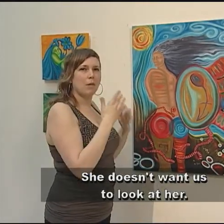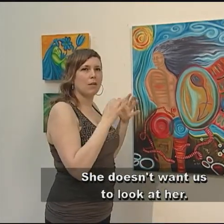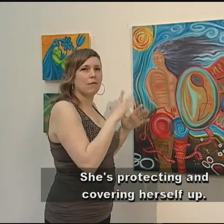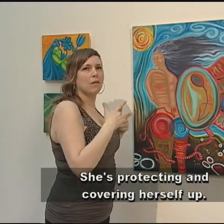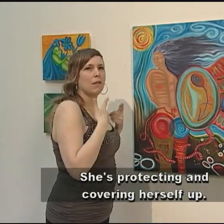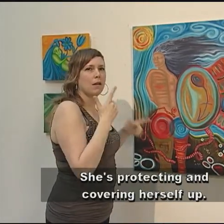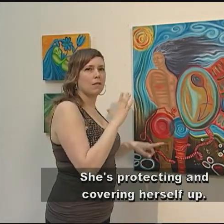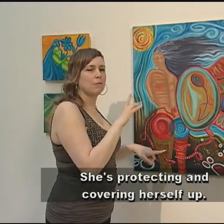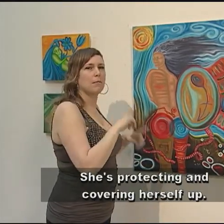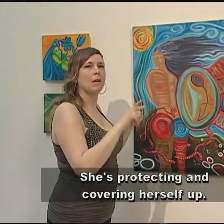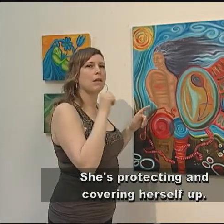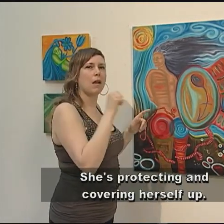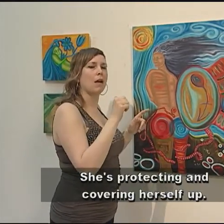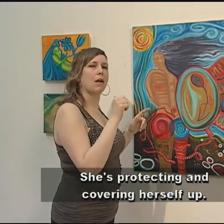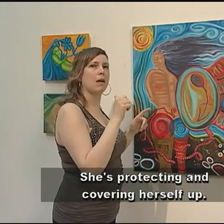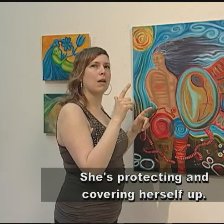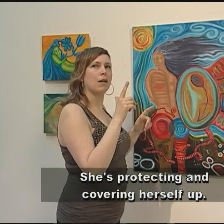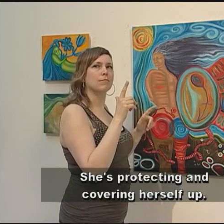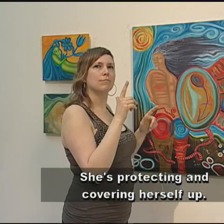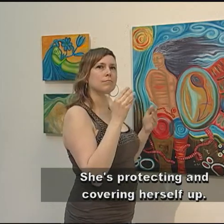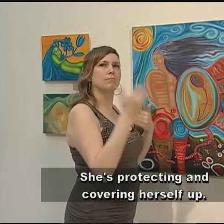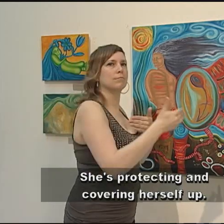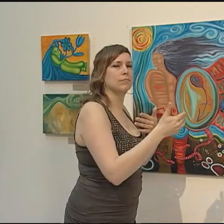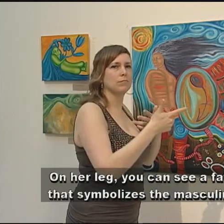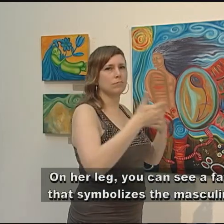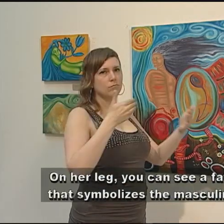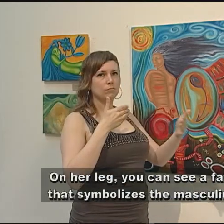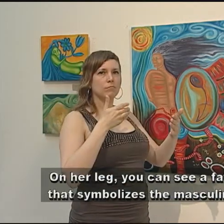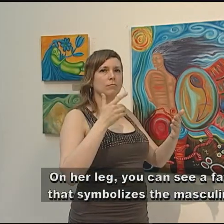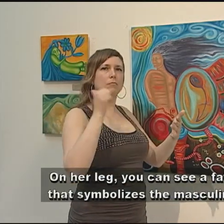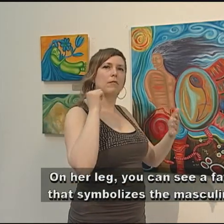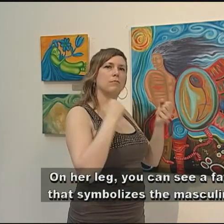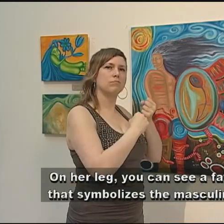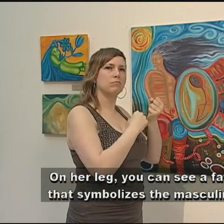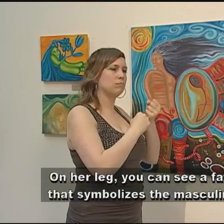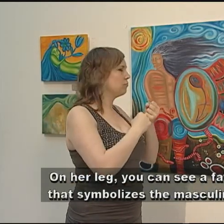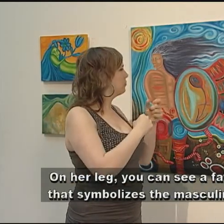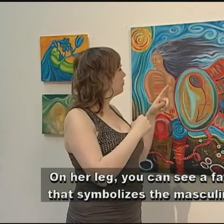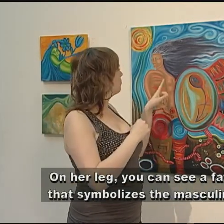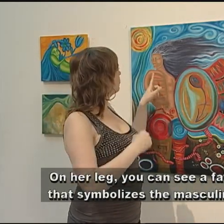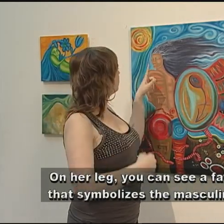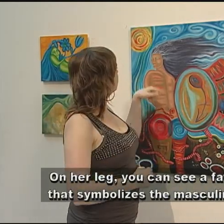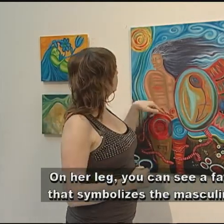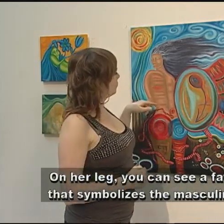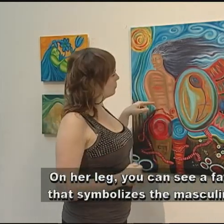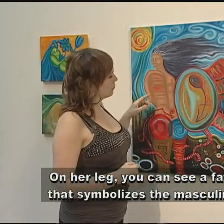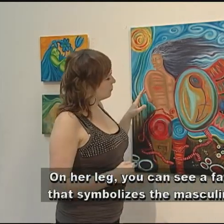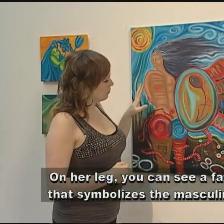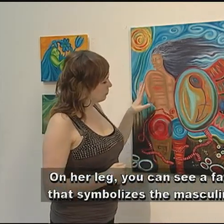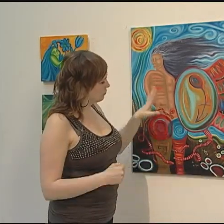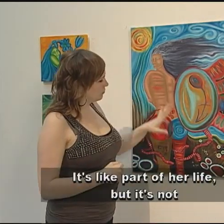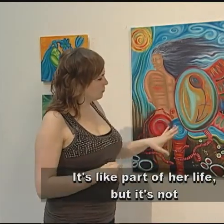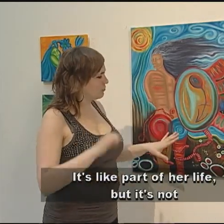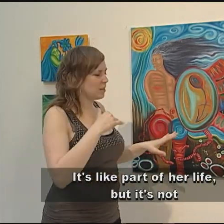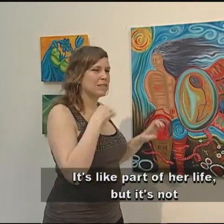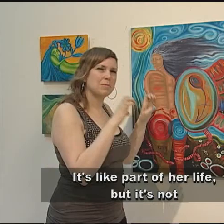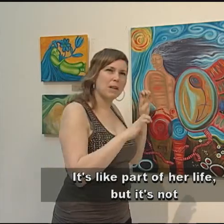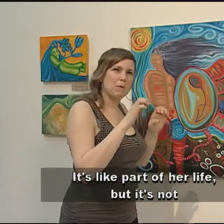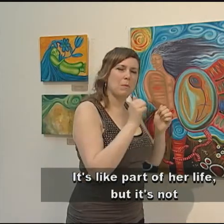at her. She's protecting and covering herself up. On her leg, you can see a face that symbolizes the masculine. It's like part of her